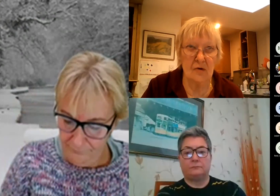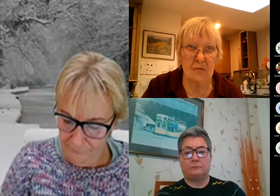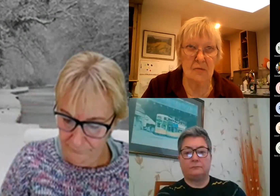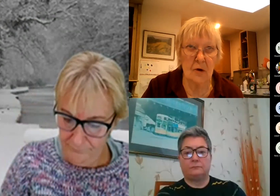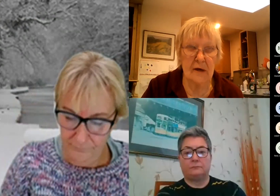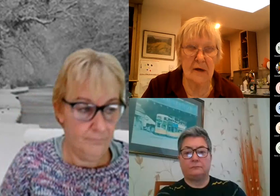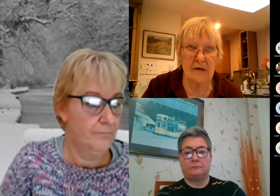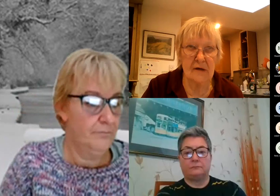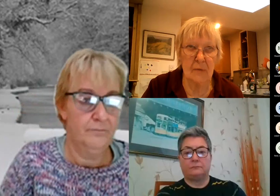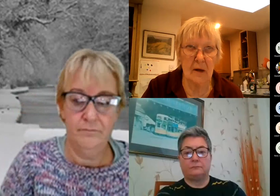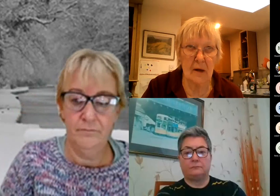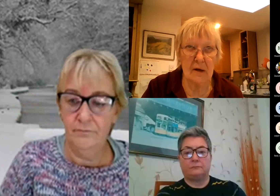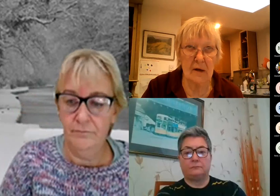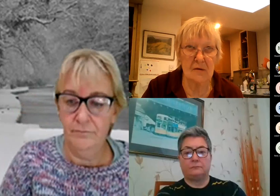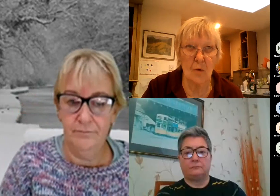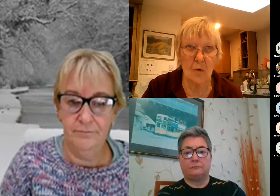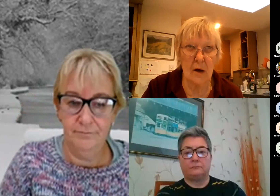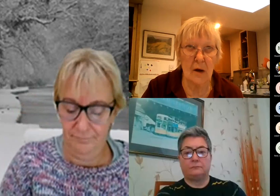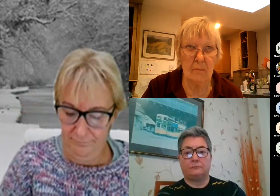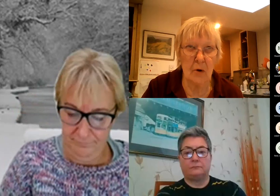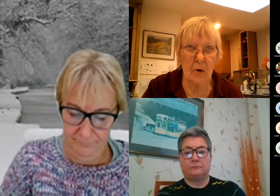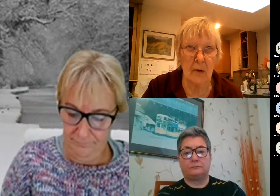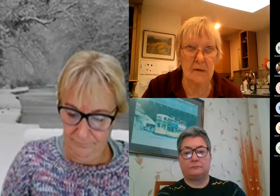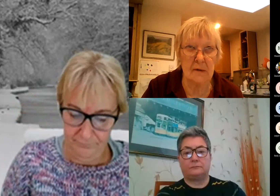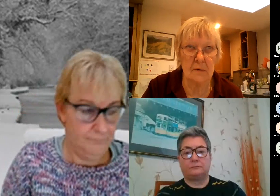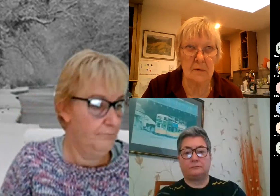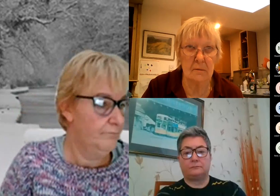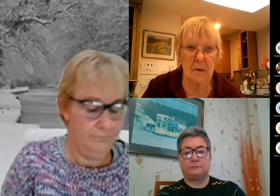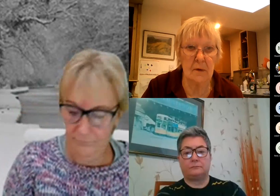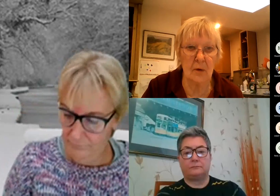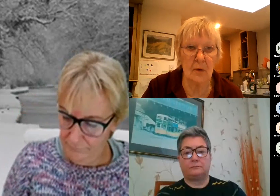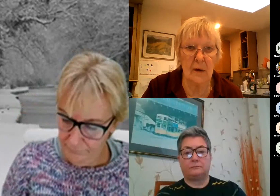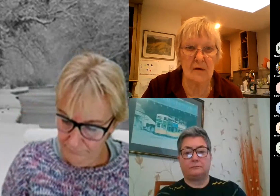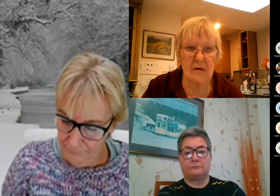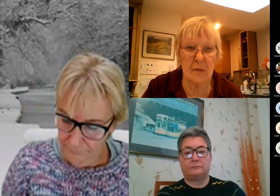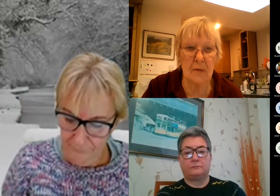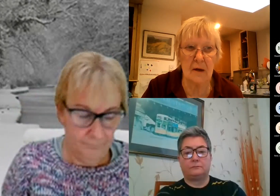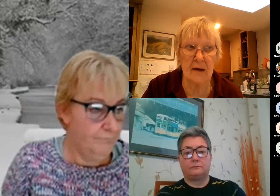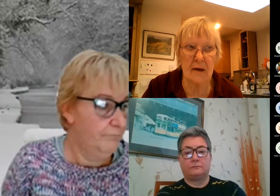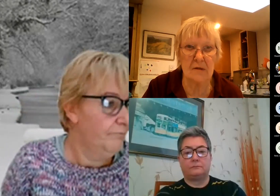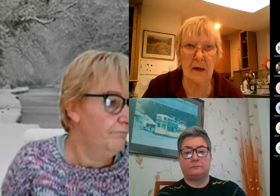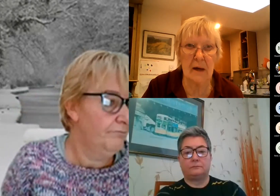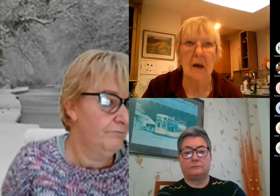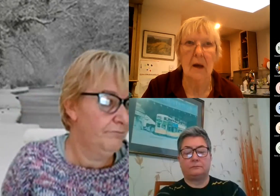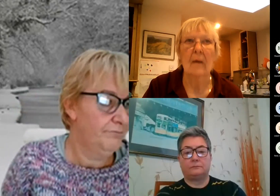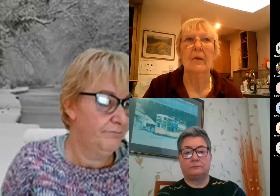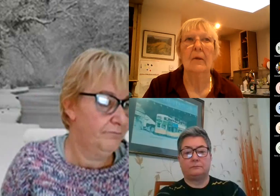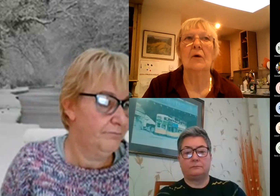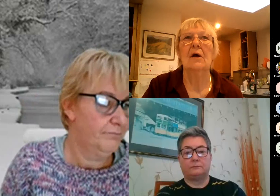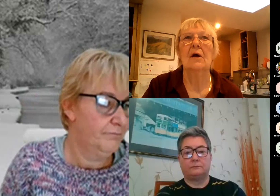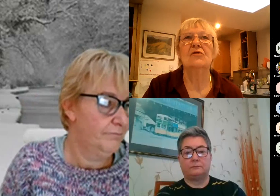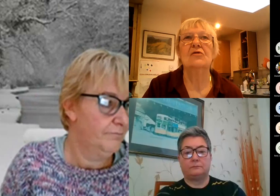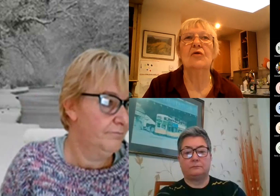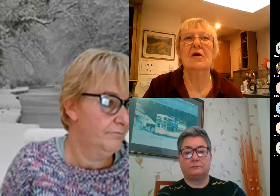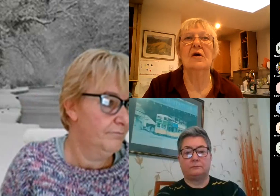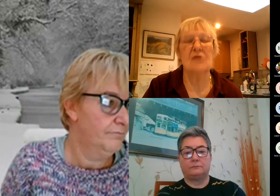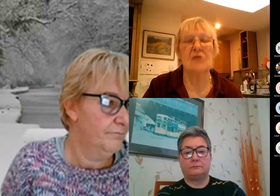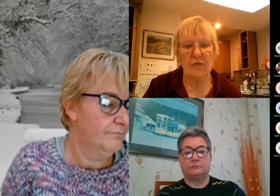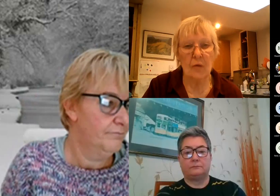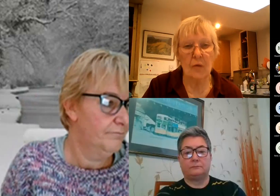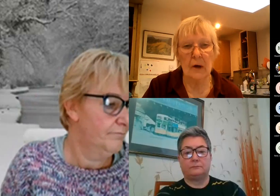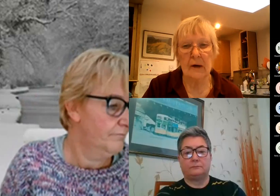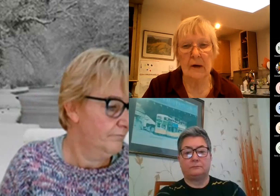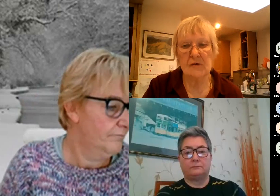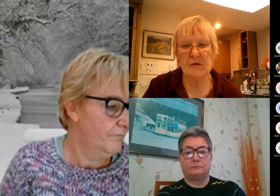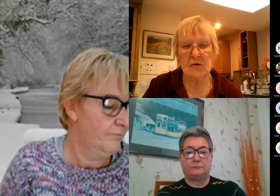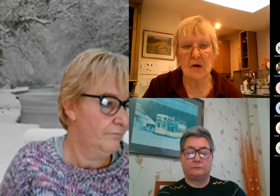the social model is something. It's work in progress. You know, it's something that has to be. It's not